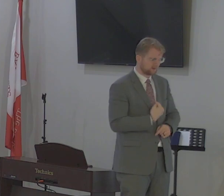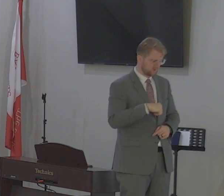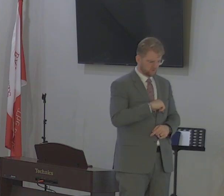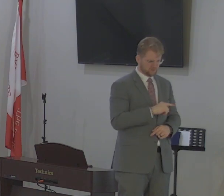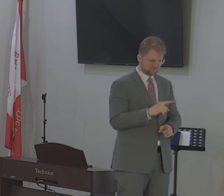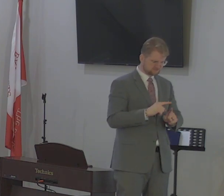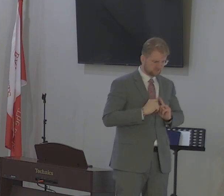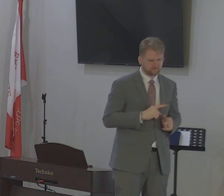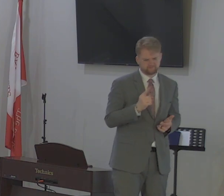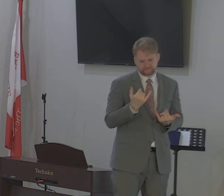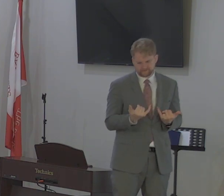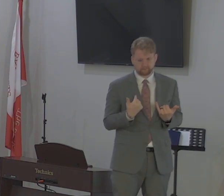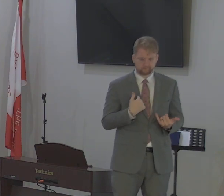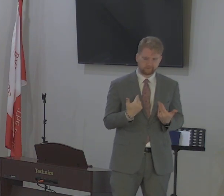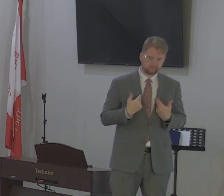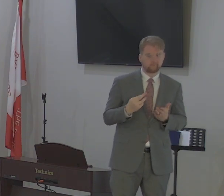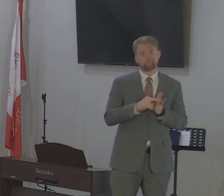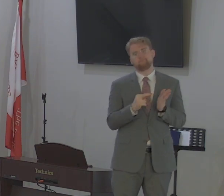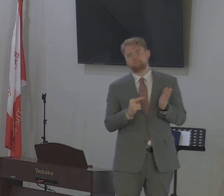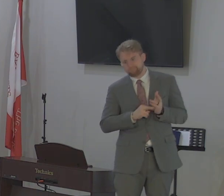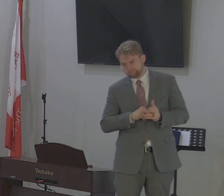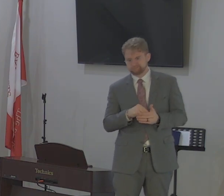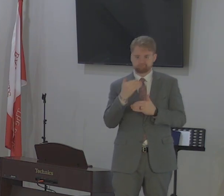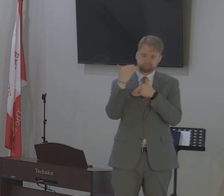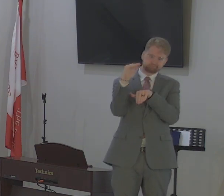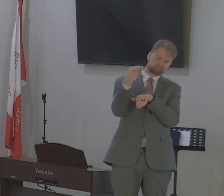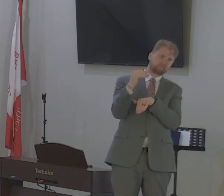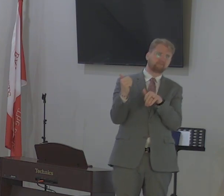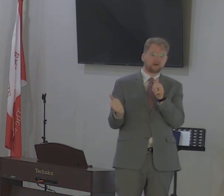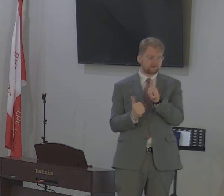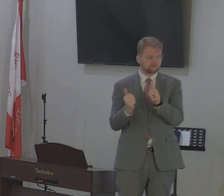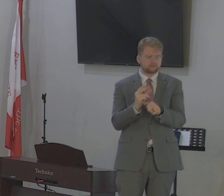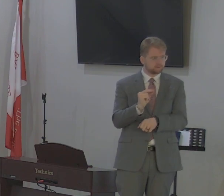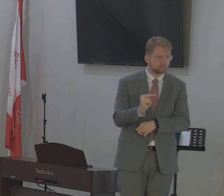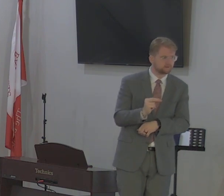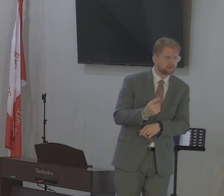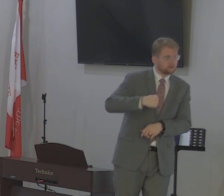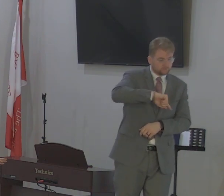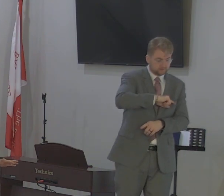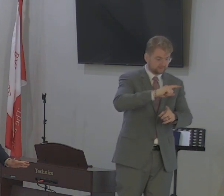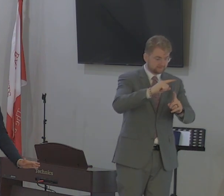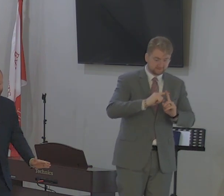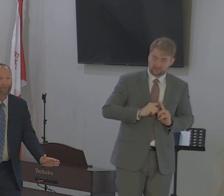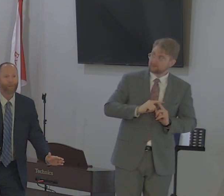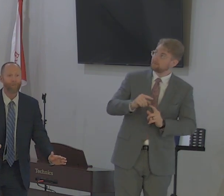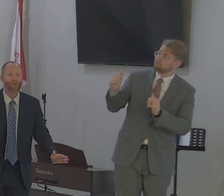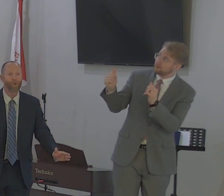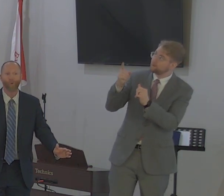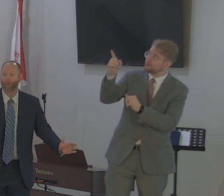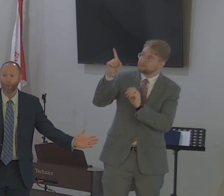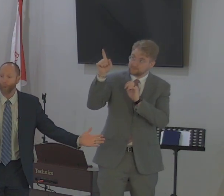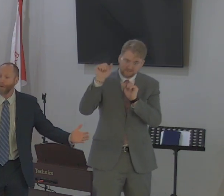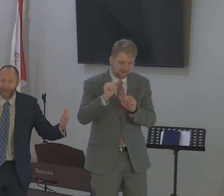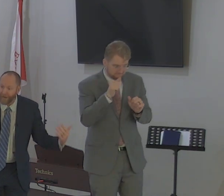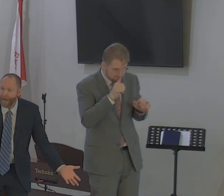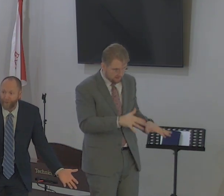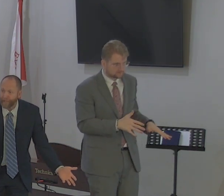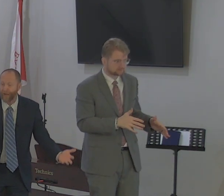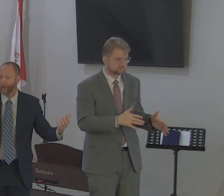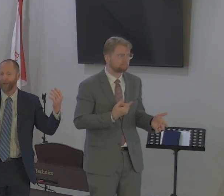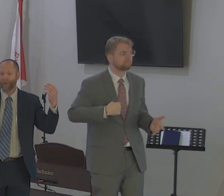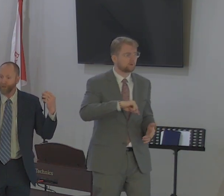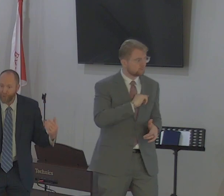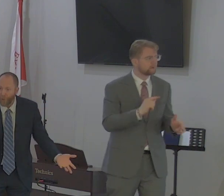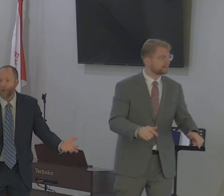brings the blessings of God upon our life. And again, let's beat some more dead horses. We live in